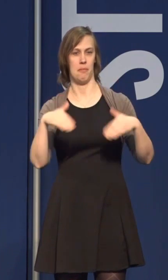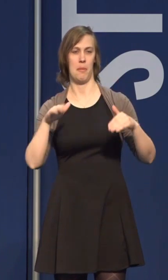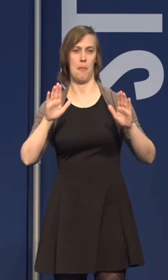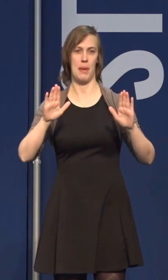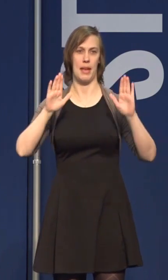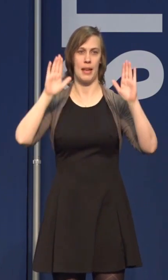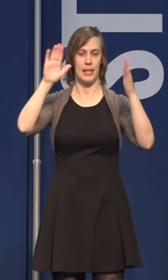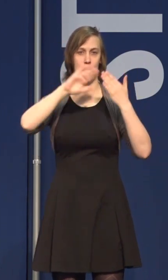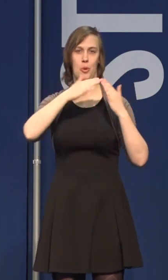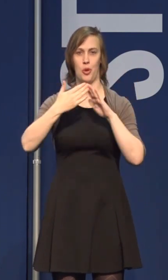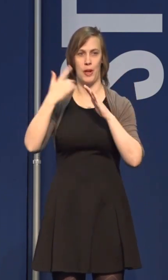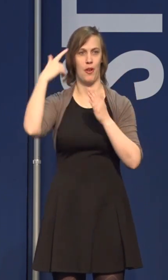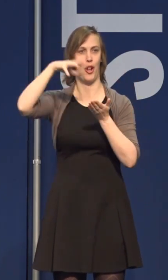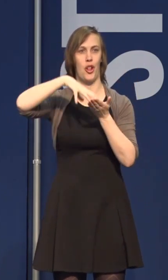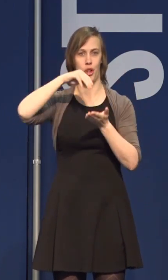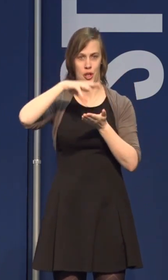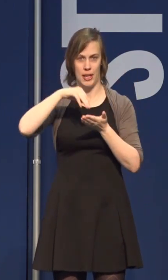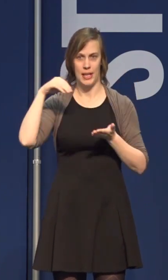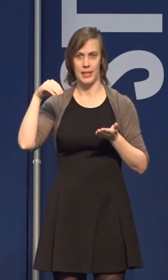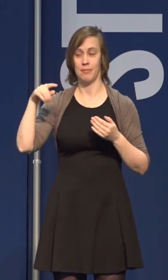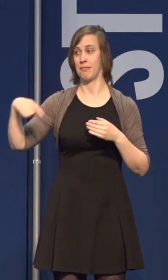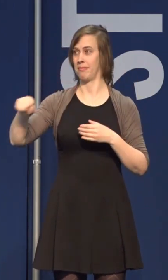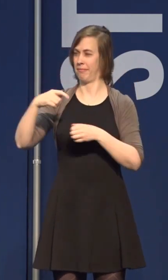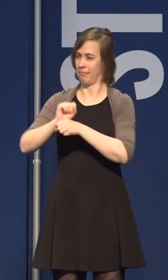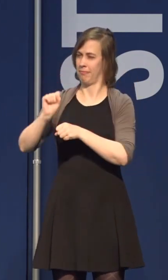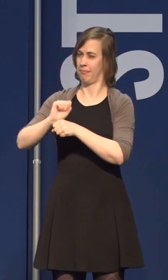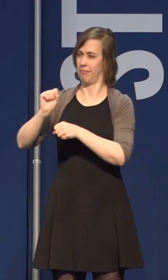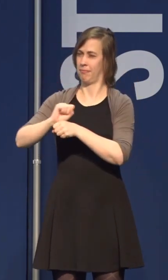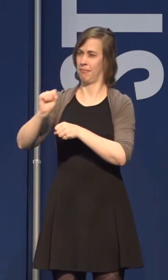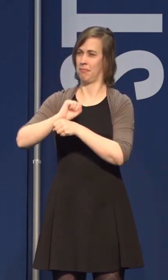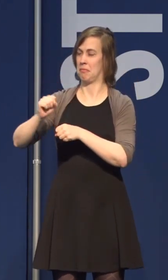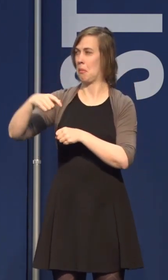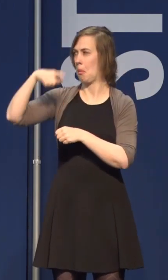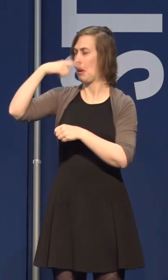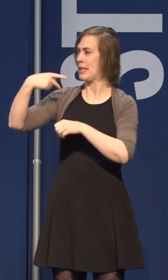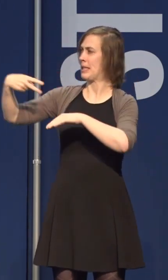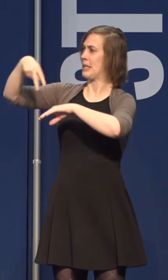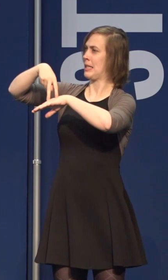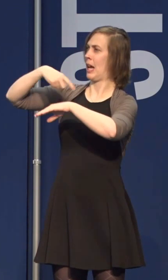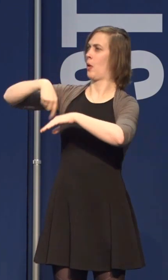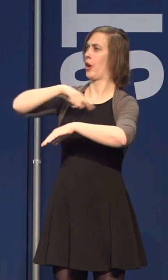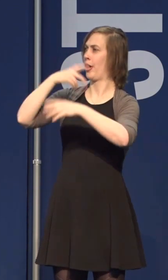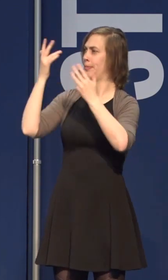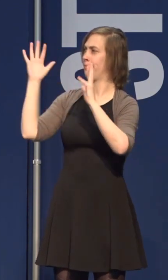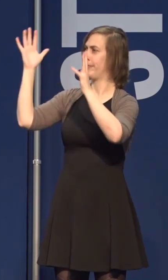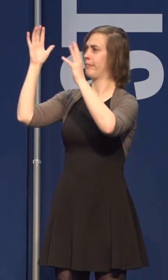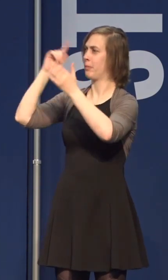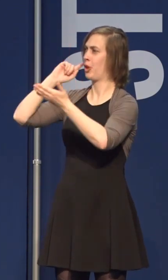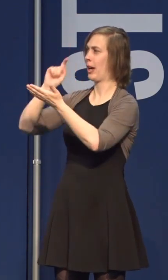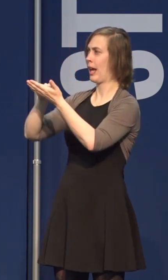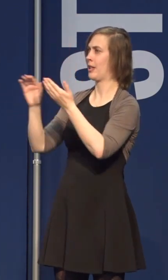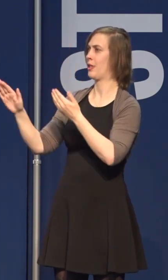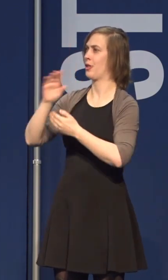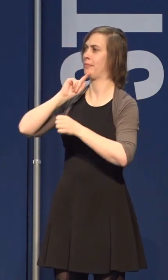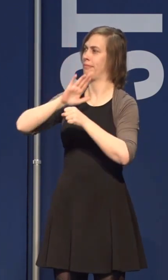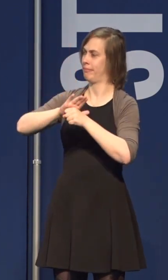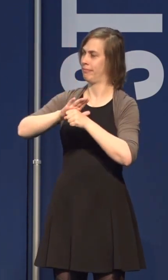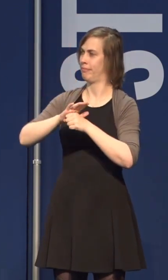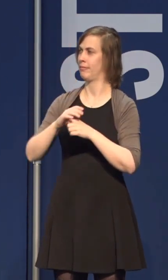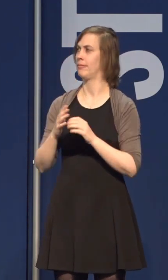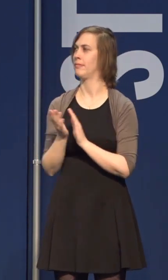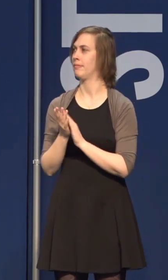our students, and I would ask them to stand so that we can recognize their dedication and commitment. Please stand, faculty and staff.